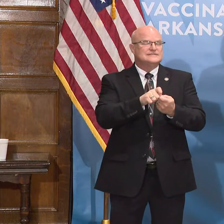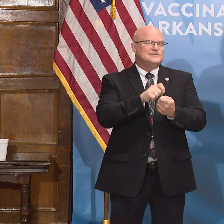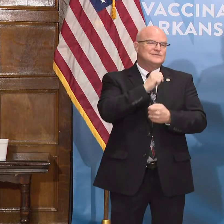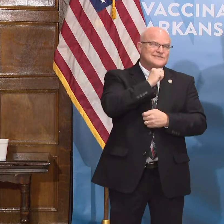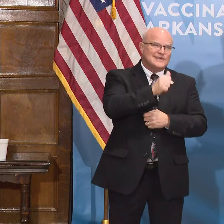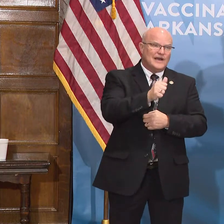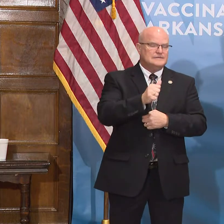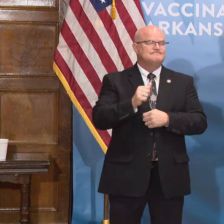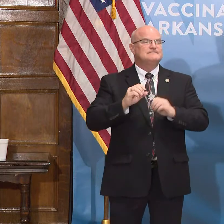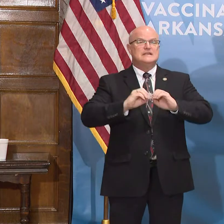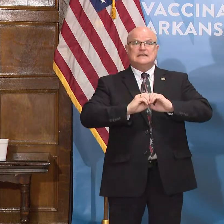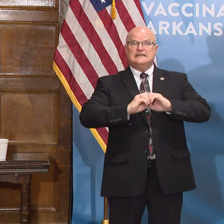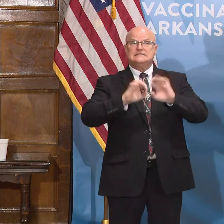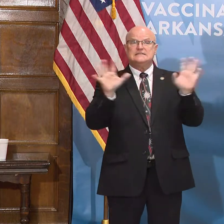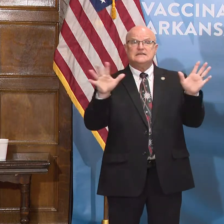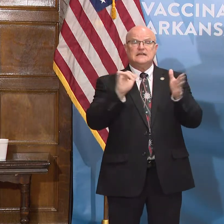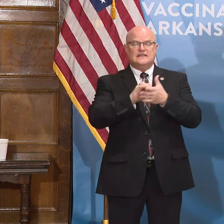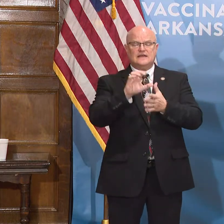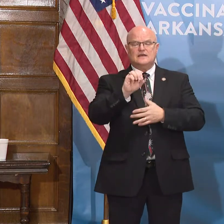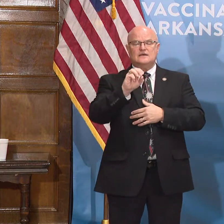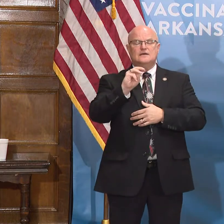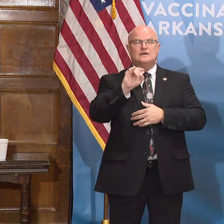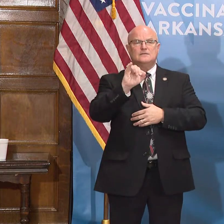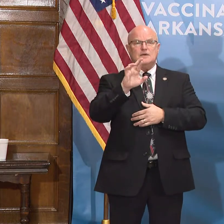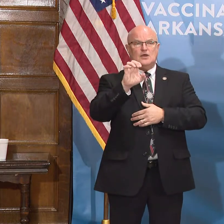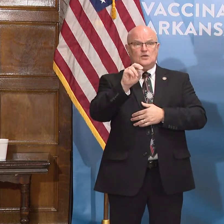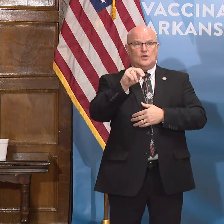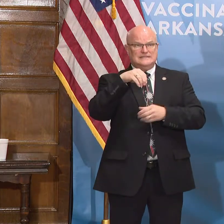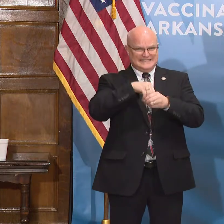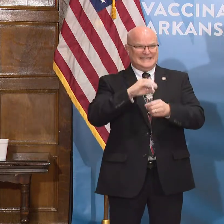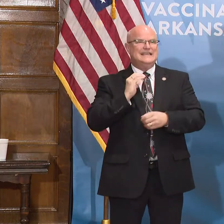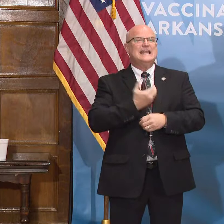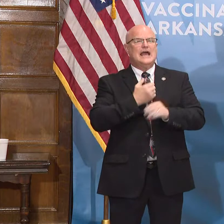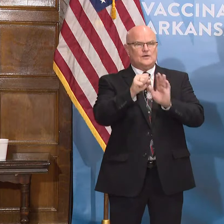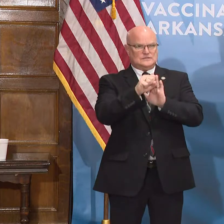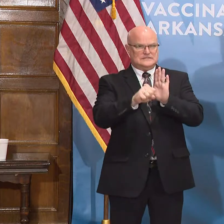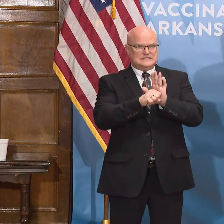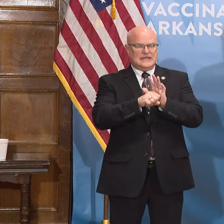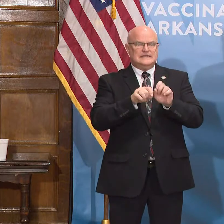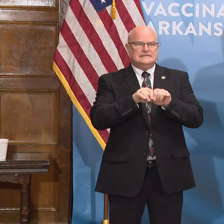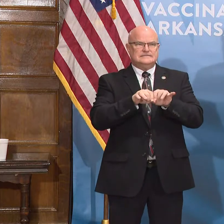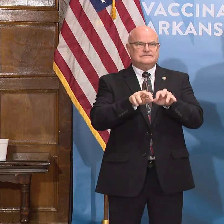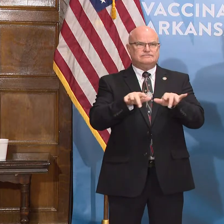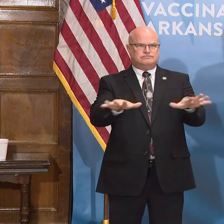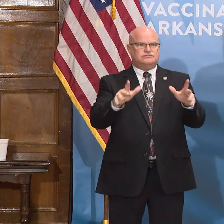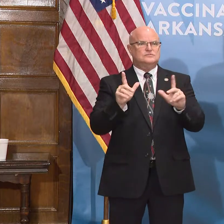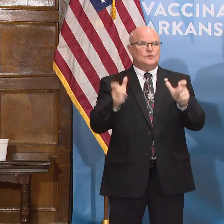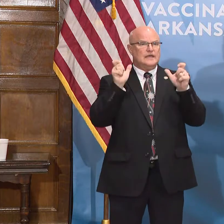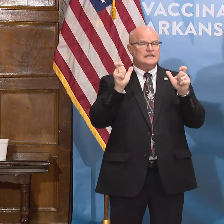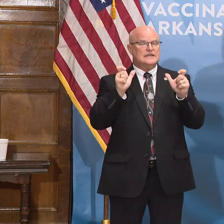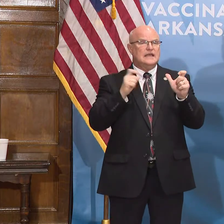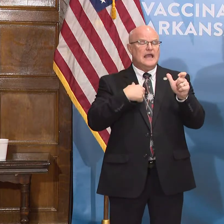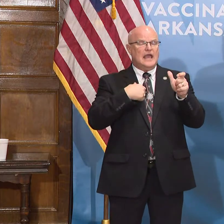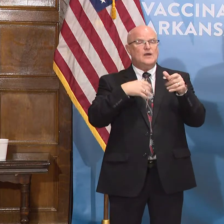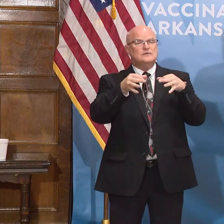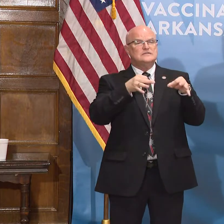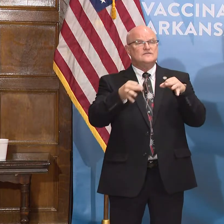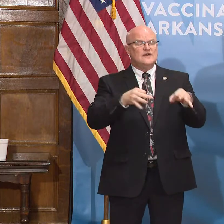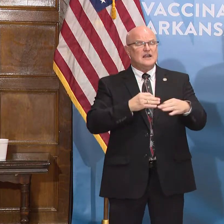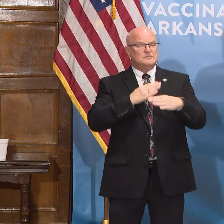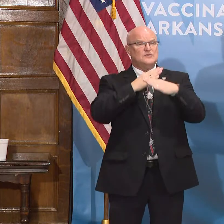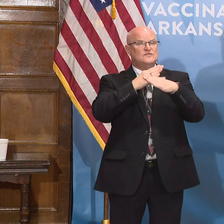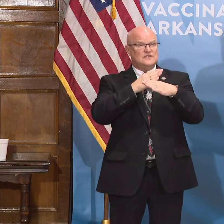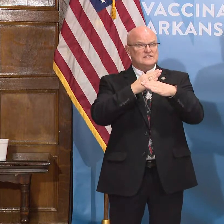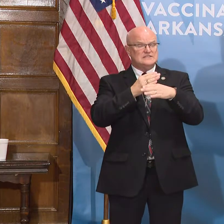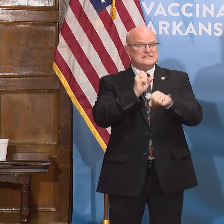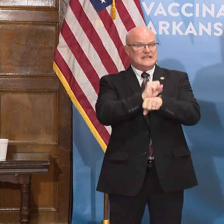is clear that Omicron is in our state, it is spreading rapidly, and it will define our prevention efforts